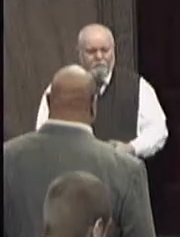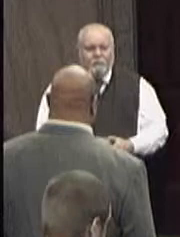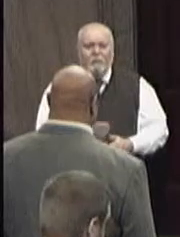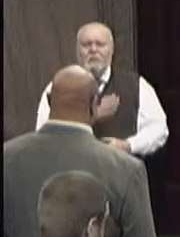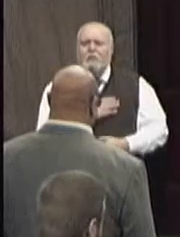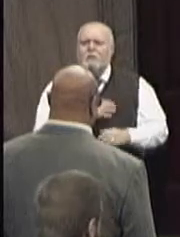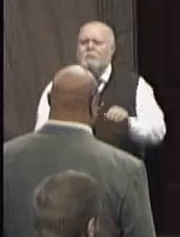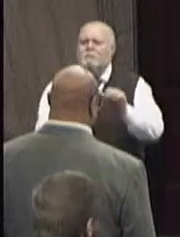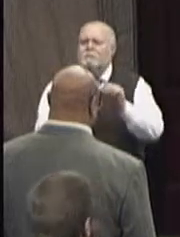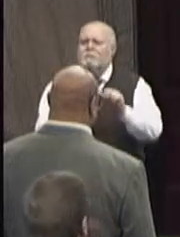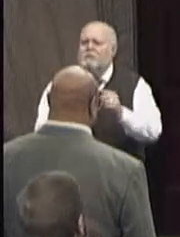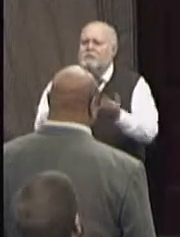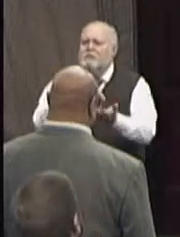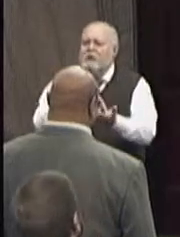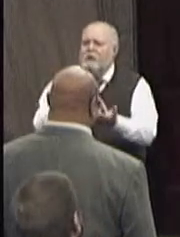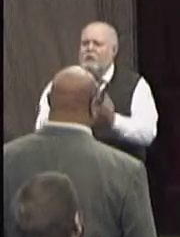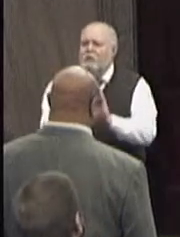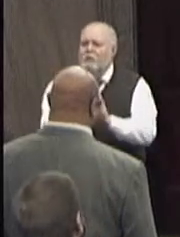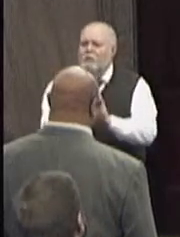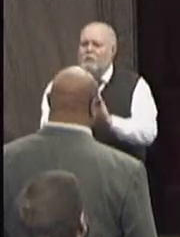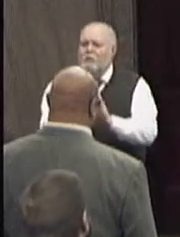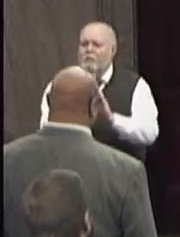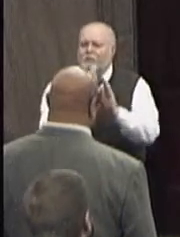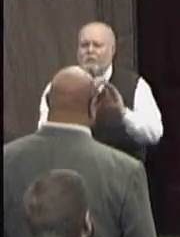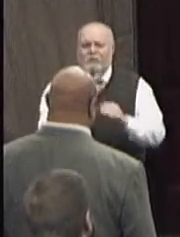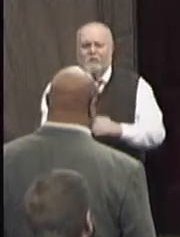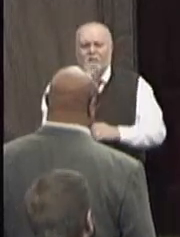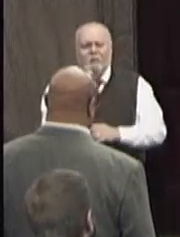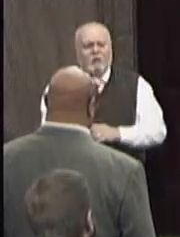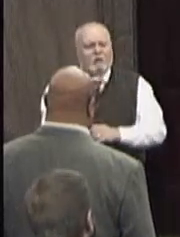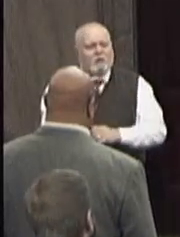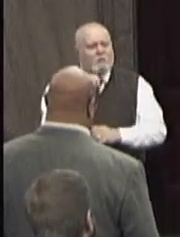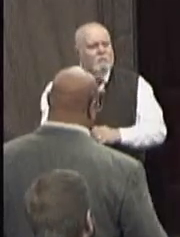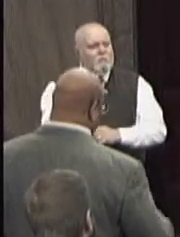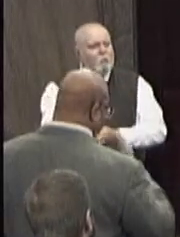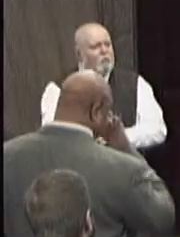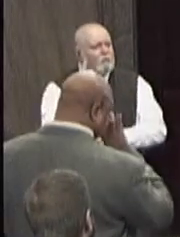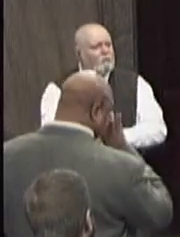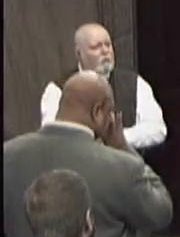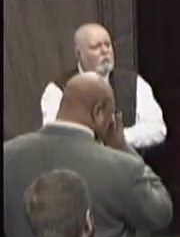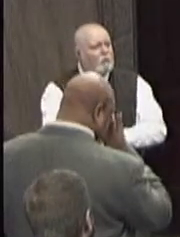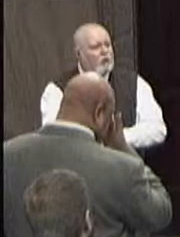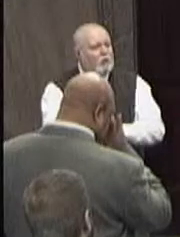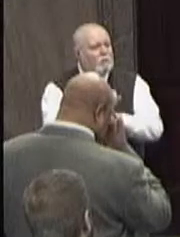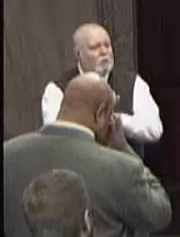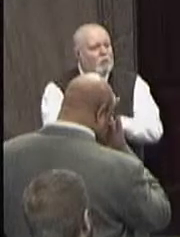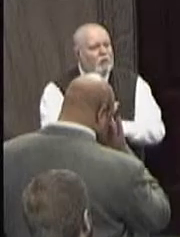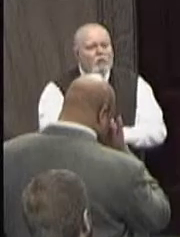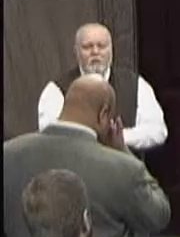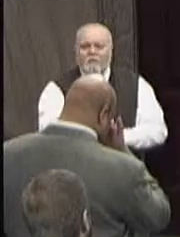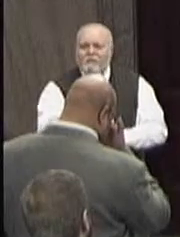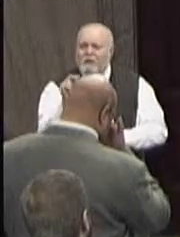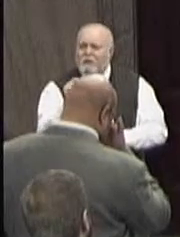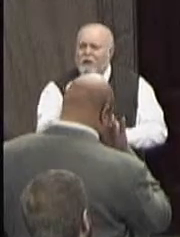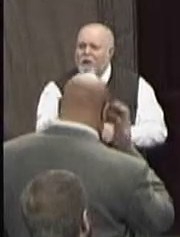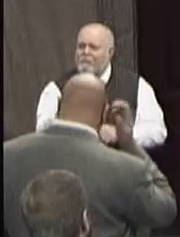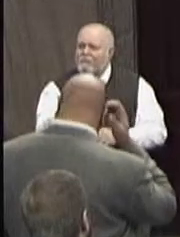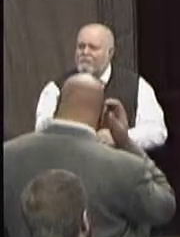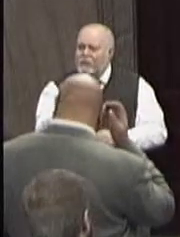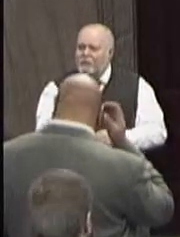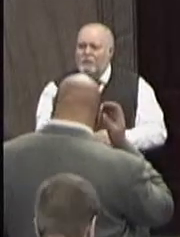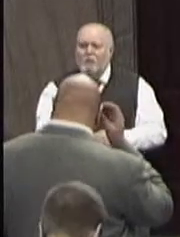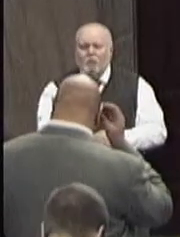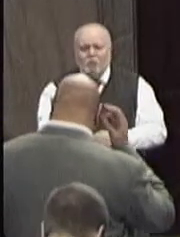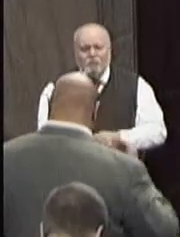Please stay standing as we observe a moment of silence for Ken Moore, former Monroe County employee, Vietnam veteran, who also